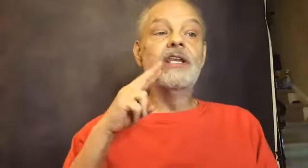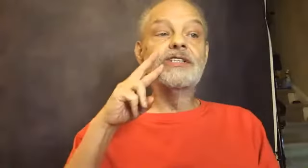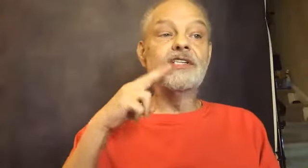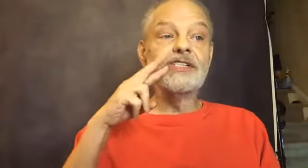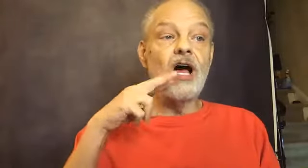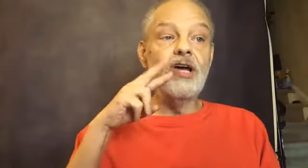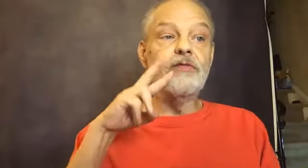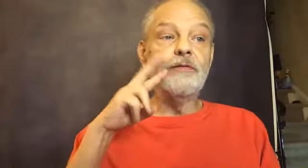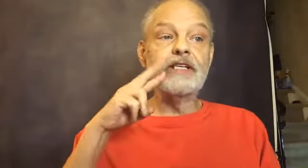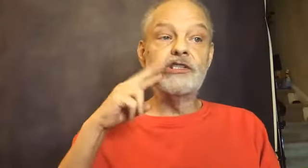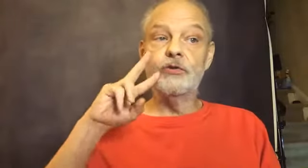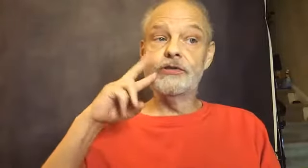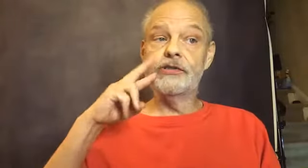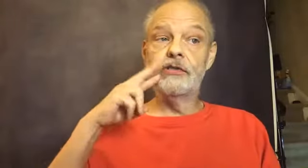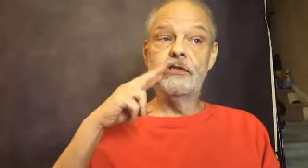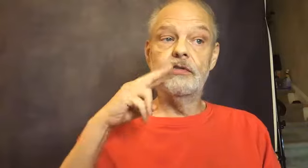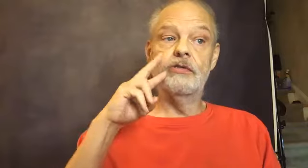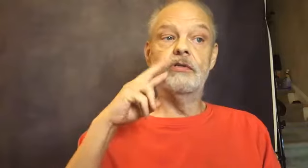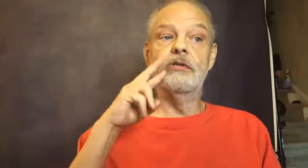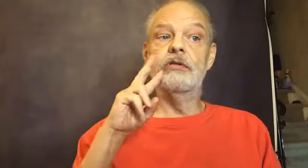This is the sign for vegetables,